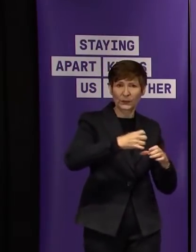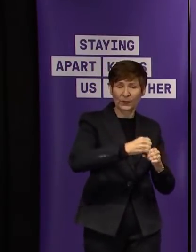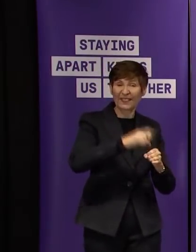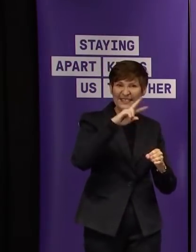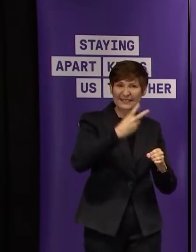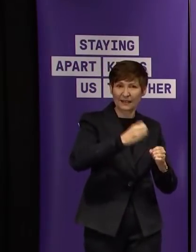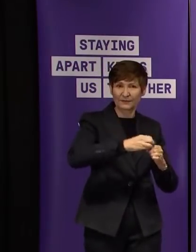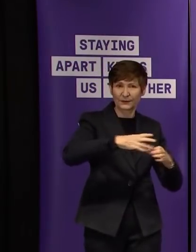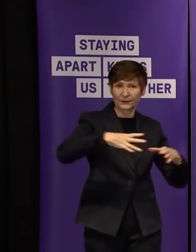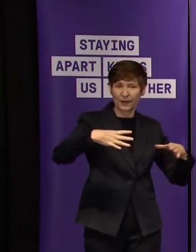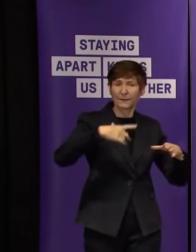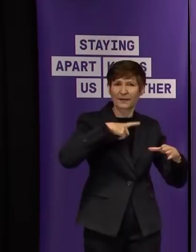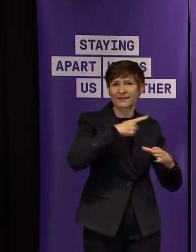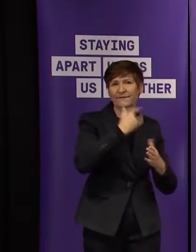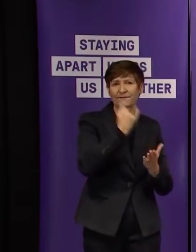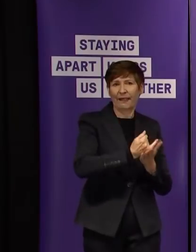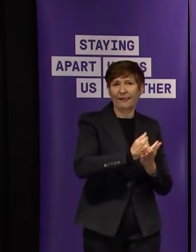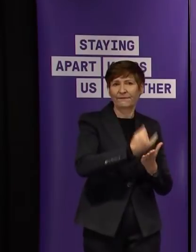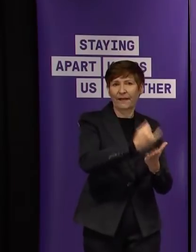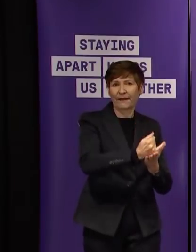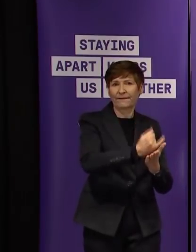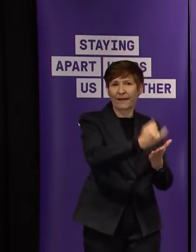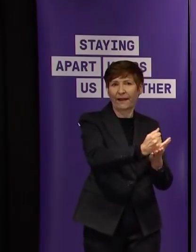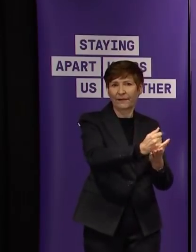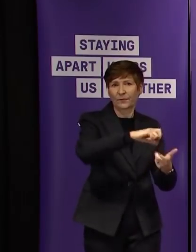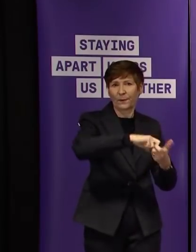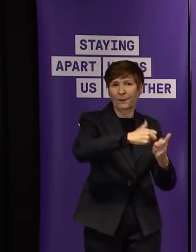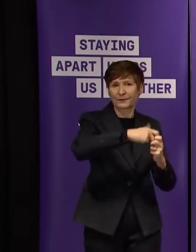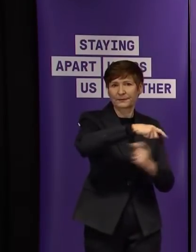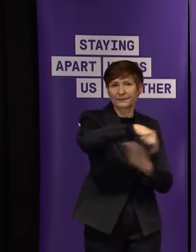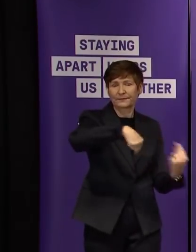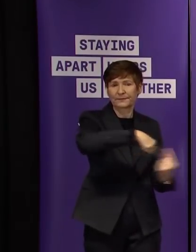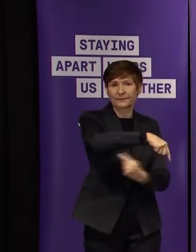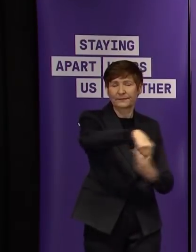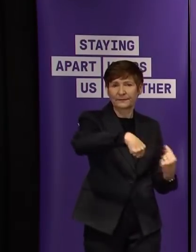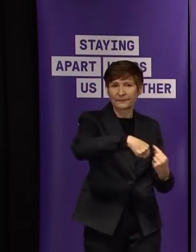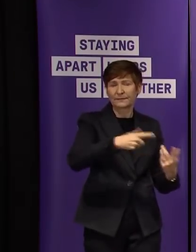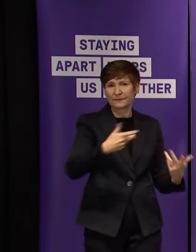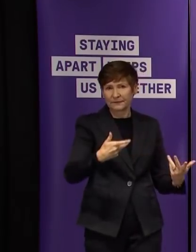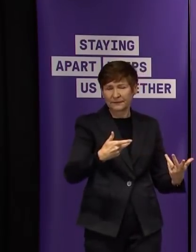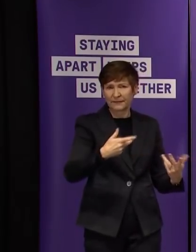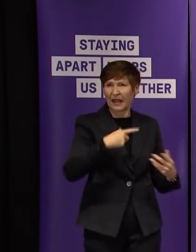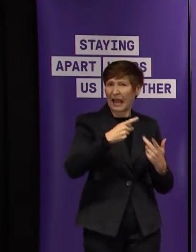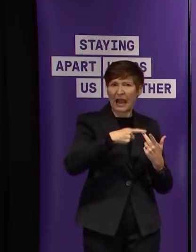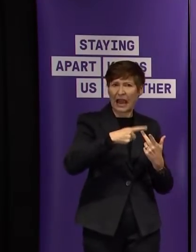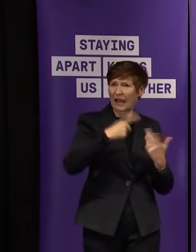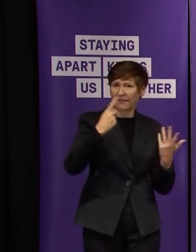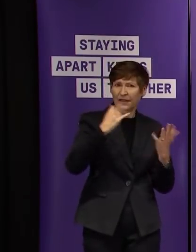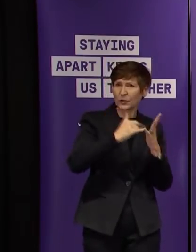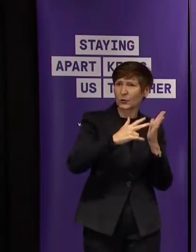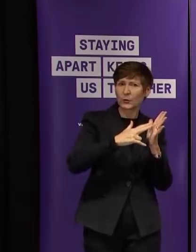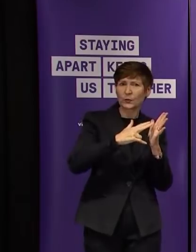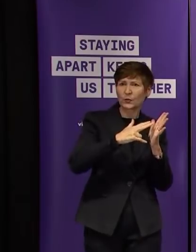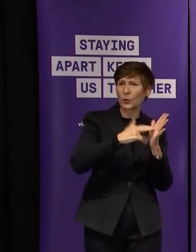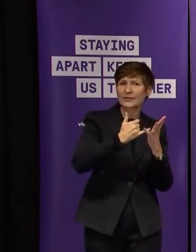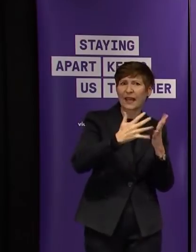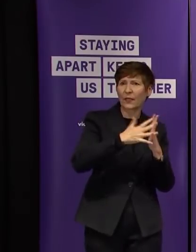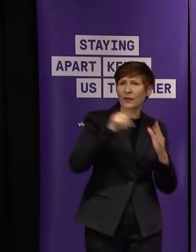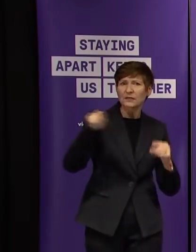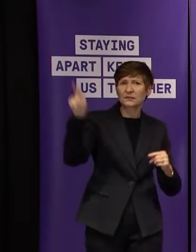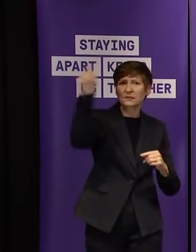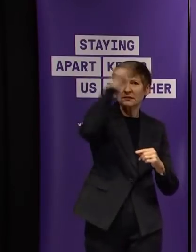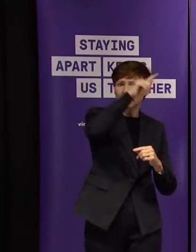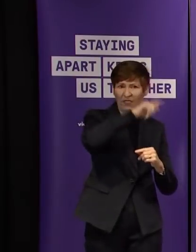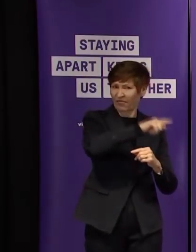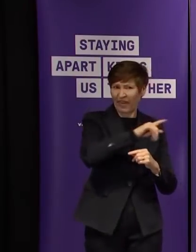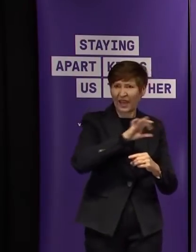financial assistance with what the Commonwealth is offering because the rest of the country isn't finding itself in, you know, stage four lockdowns right now? Well, the